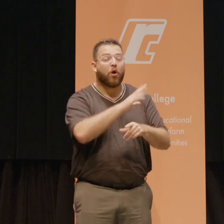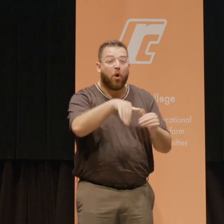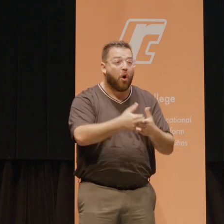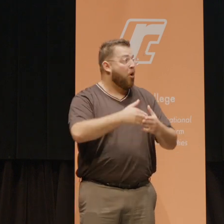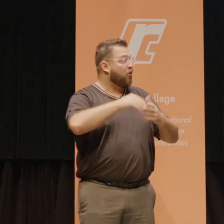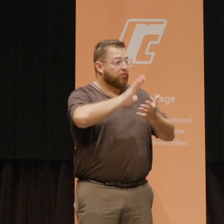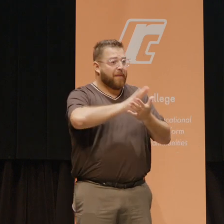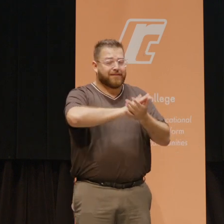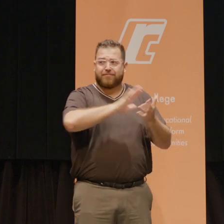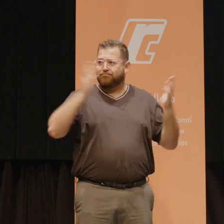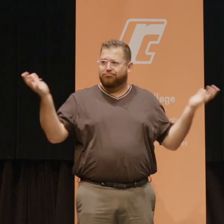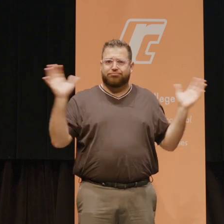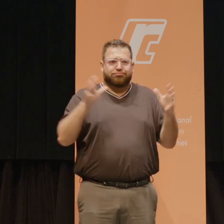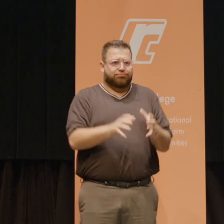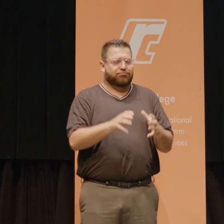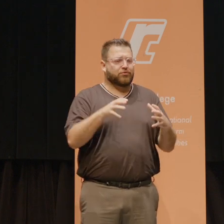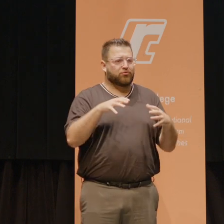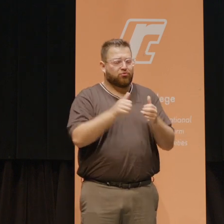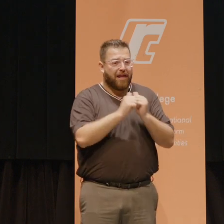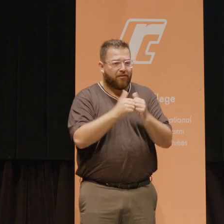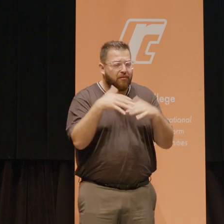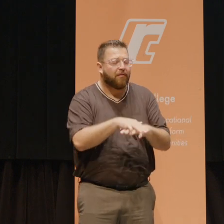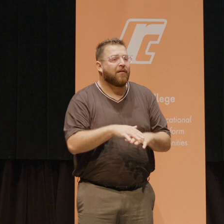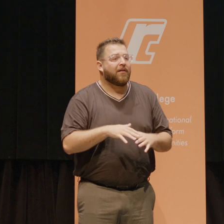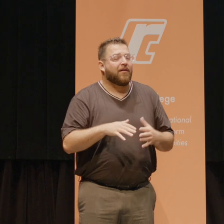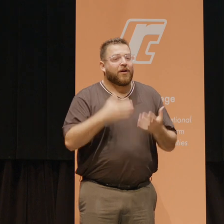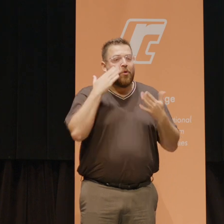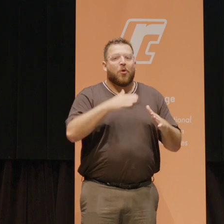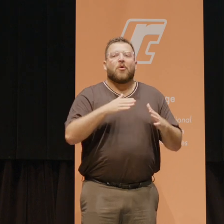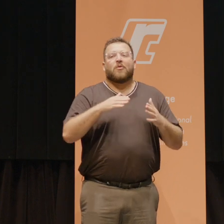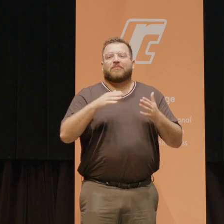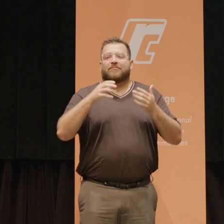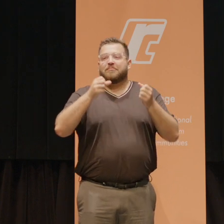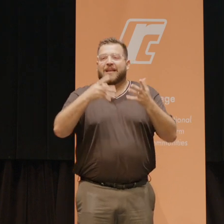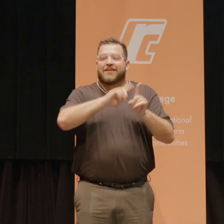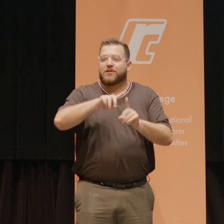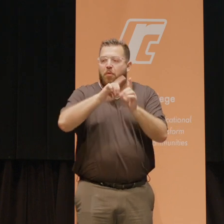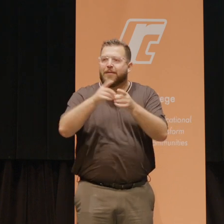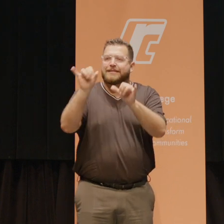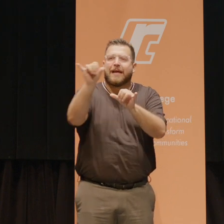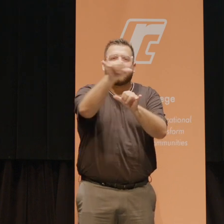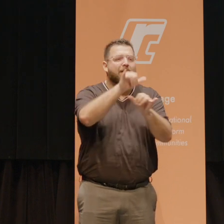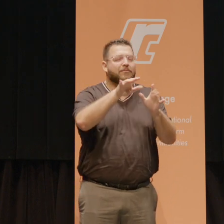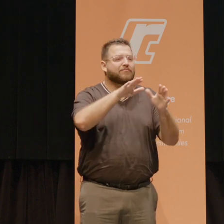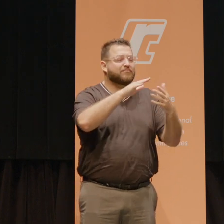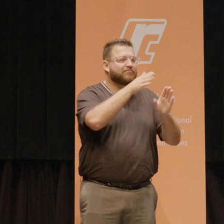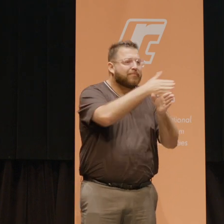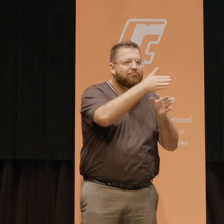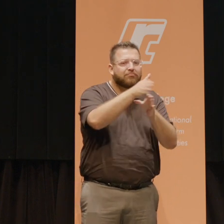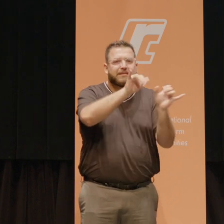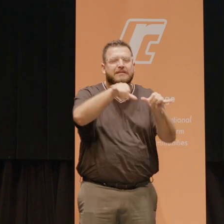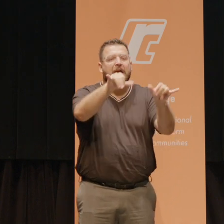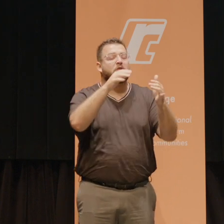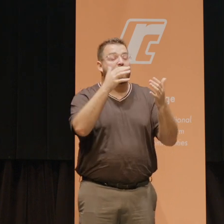that are together. So I know there's commonality that are across the board and, various subjects and various departments. So how do you go from your department